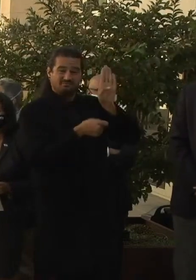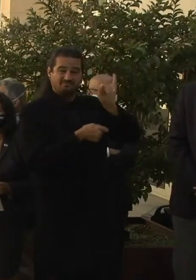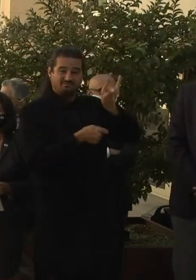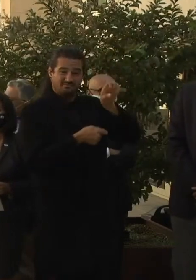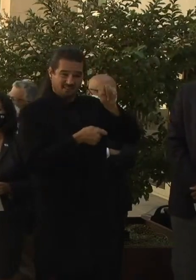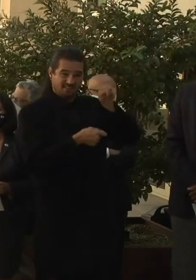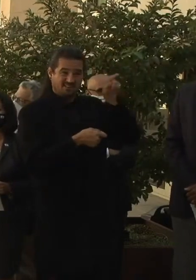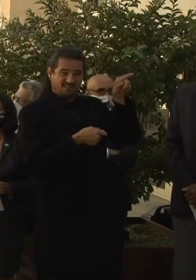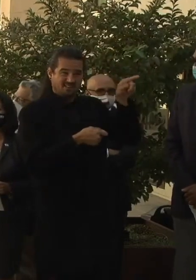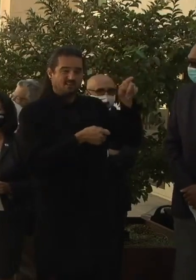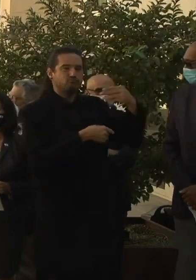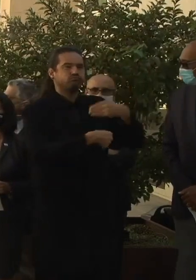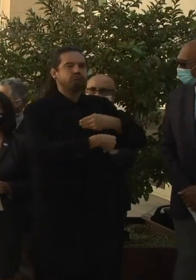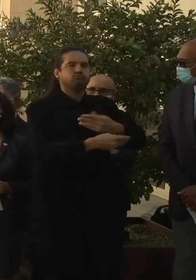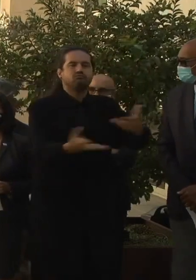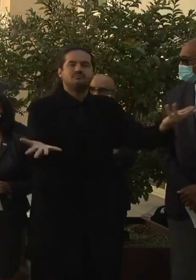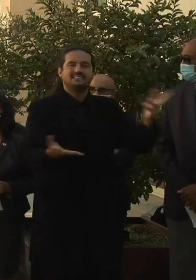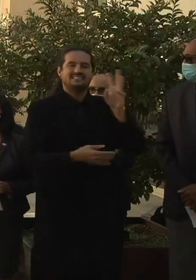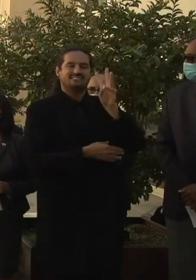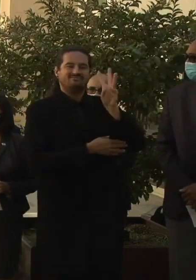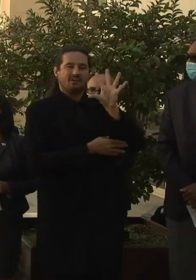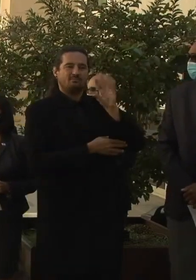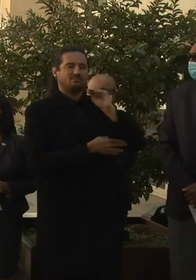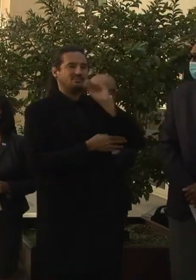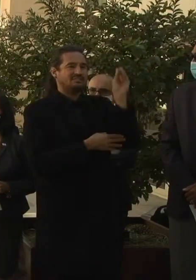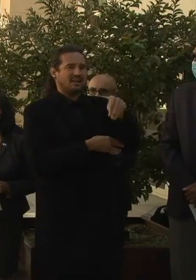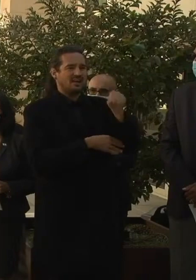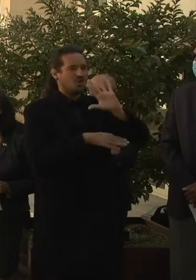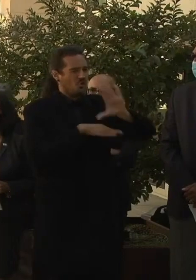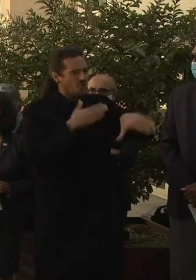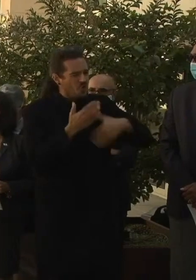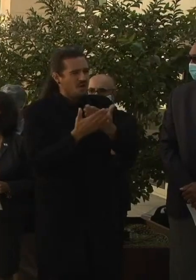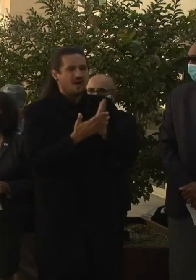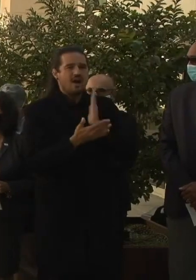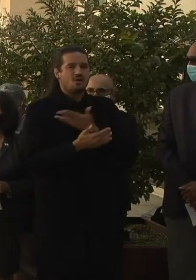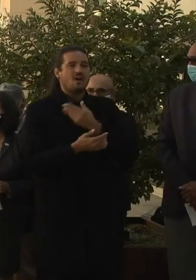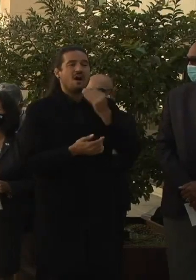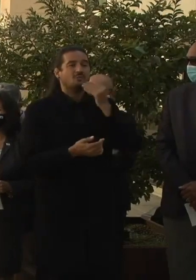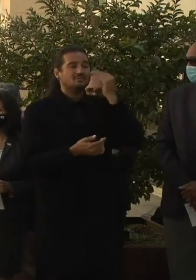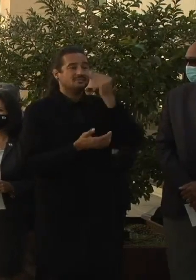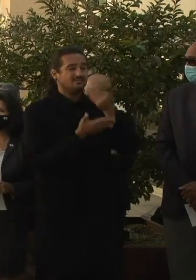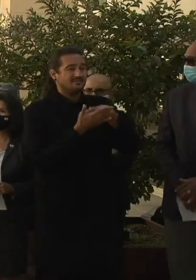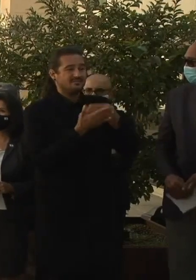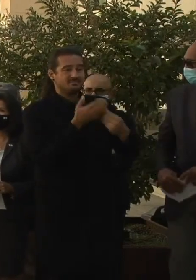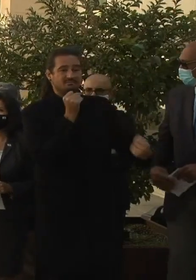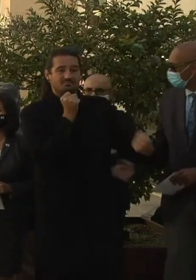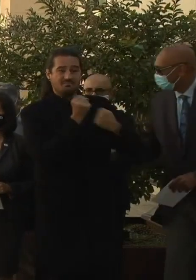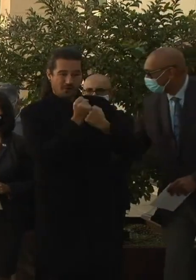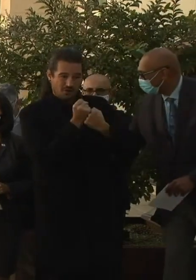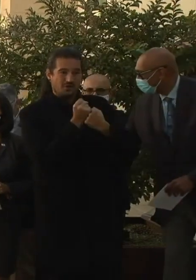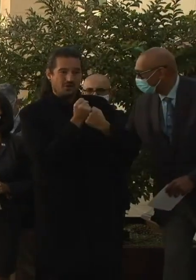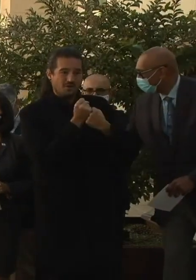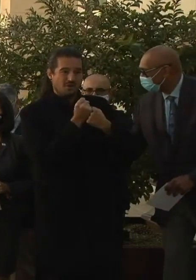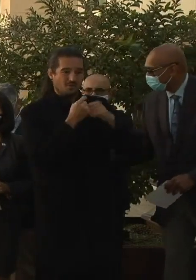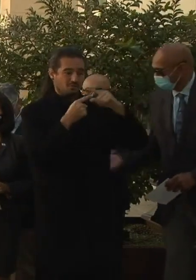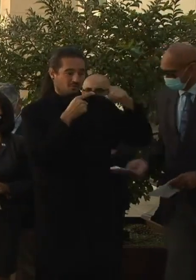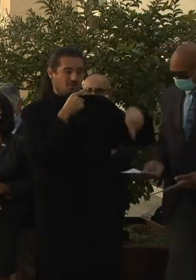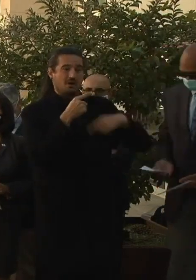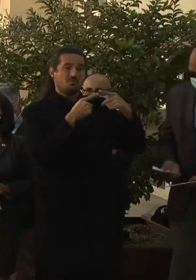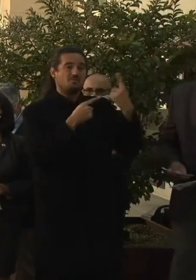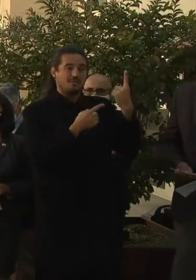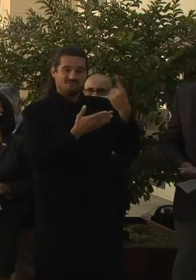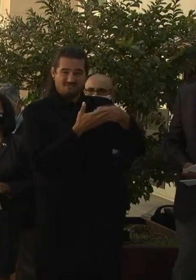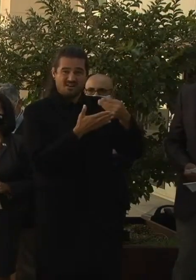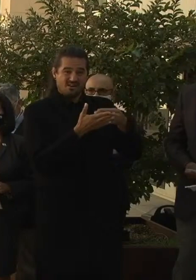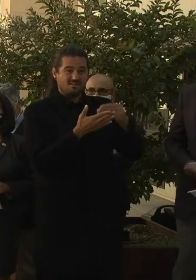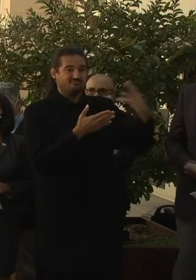65% of all of our housing support for the round one funding by the end of this month. We actually have substantially